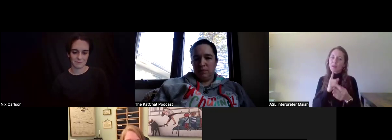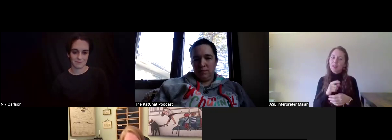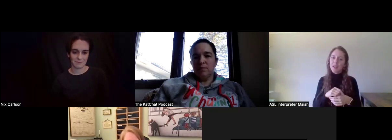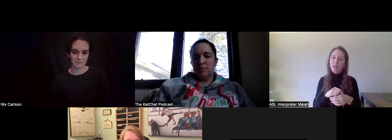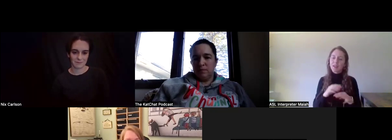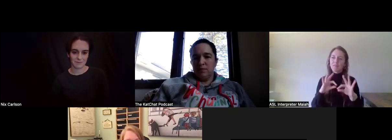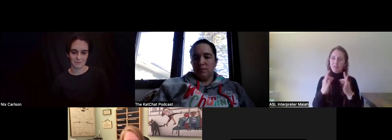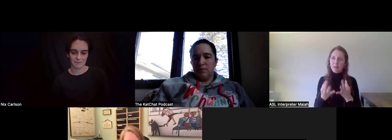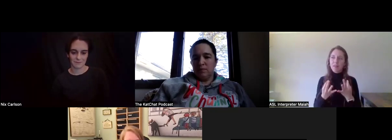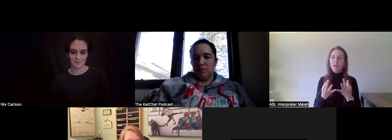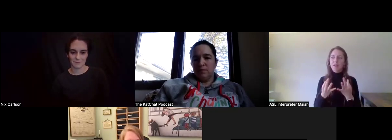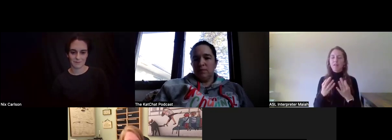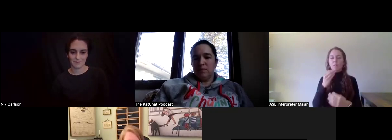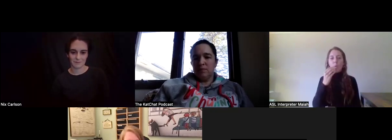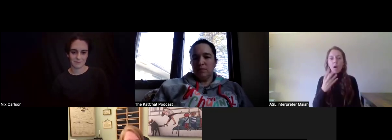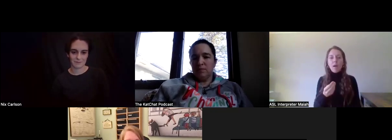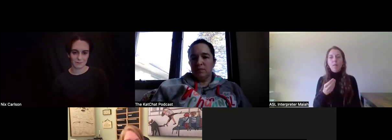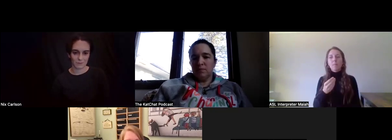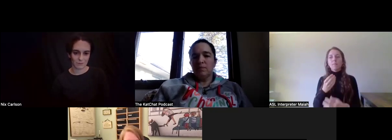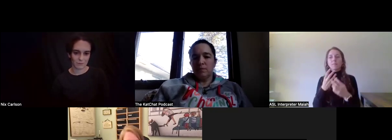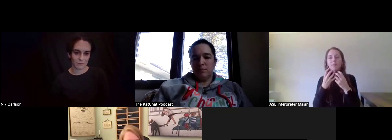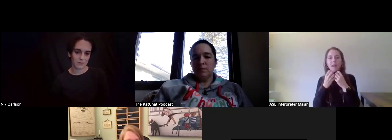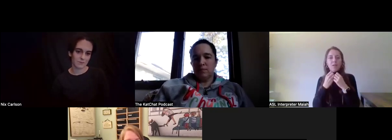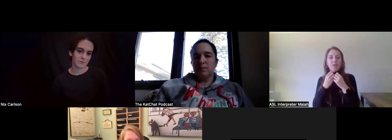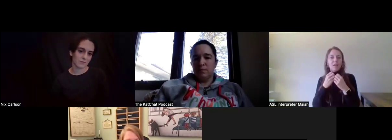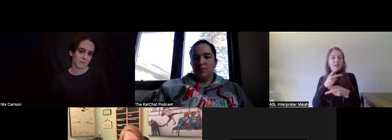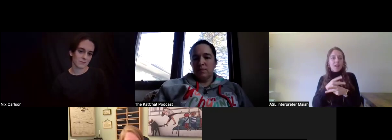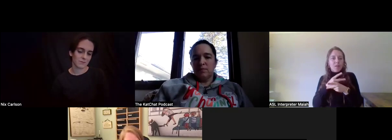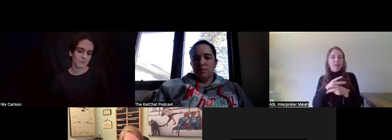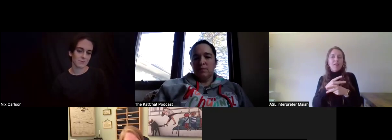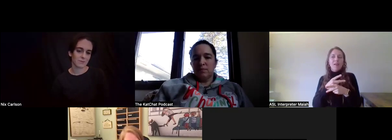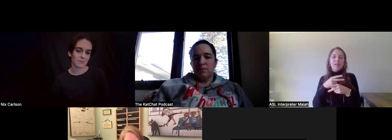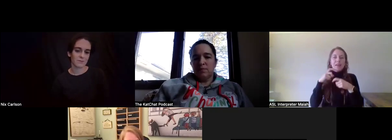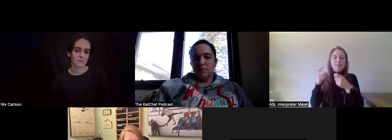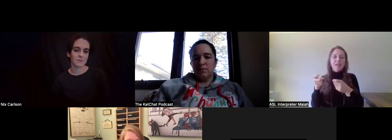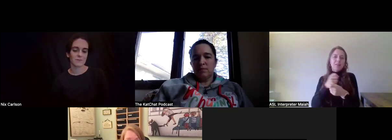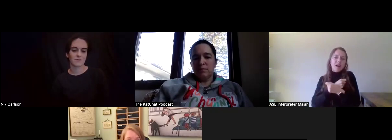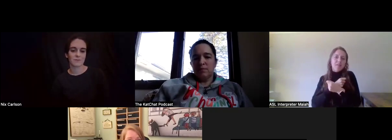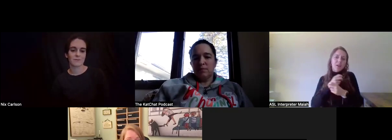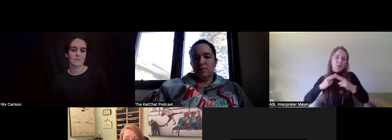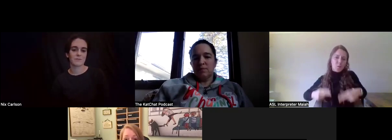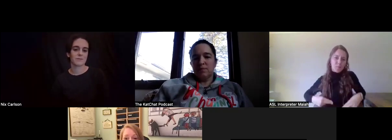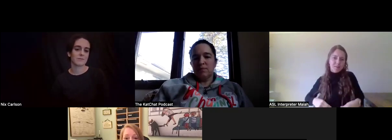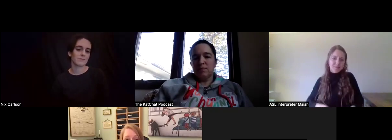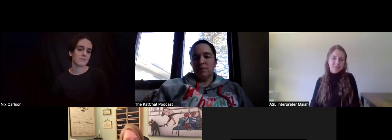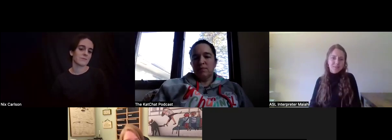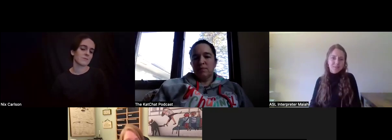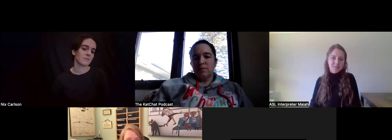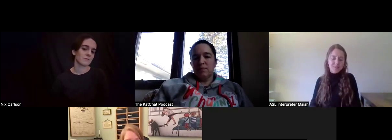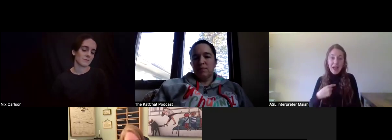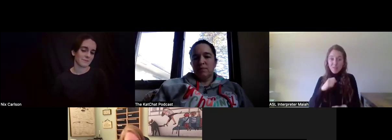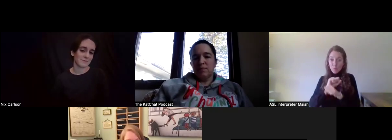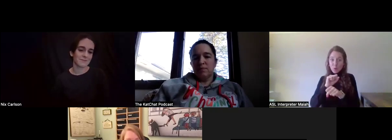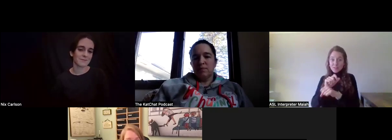of warm, caring, giving, loving humans. And I've been in TV a